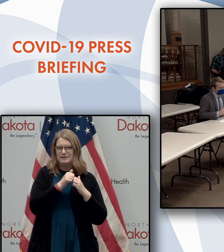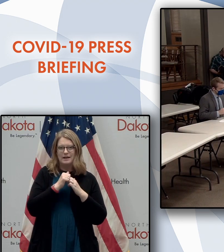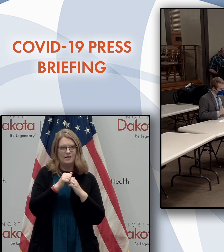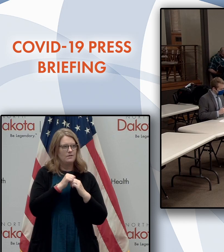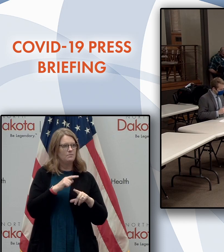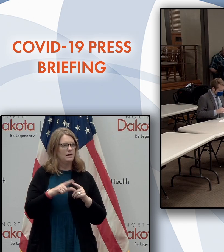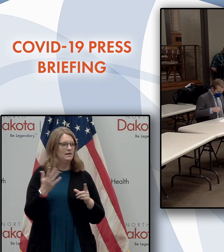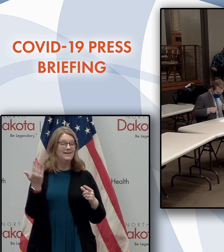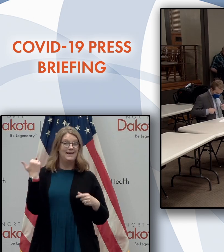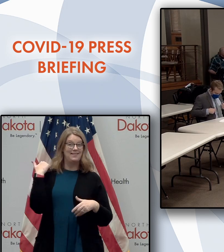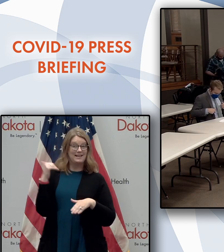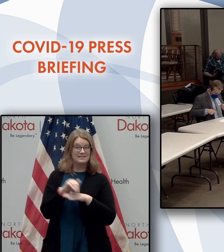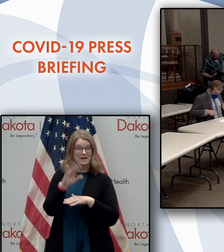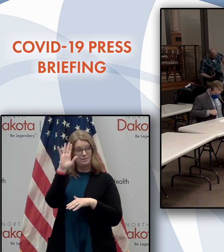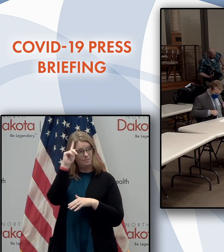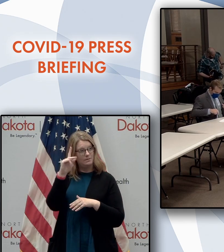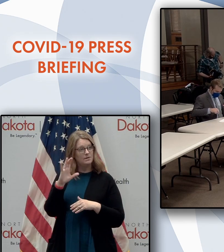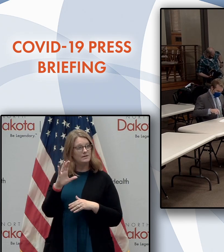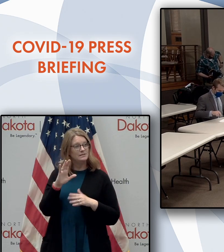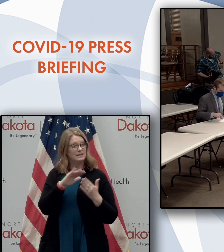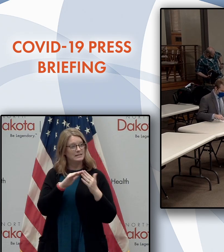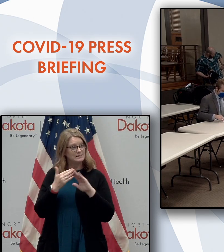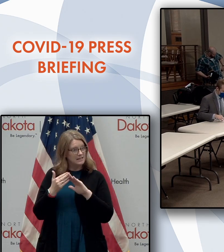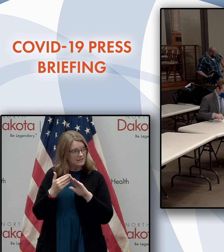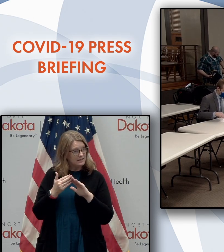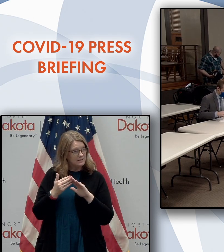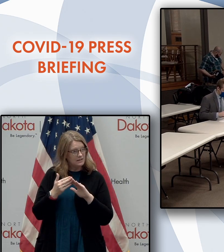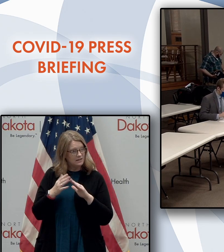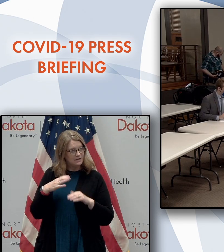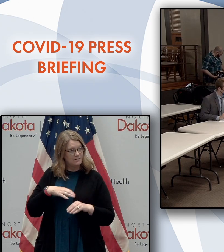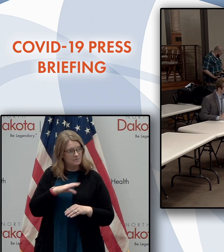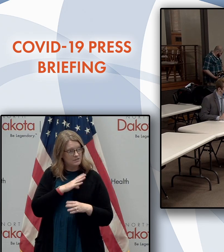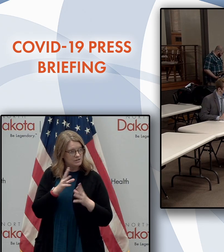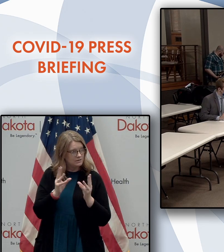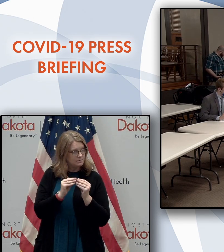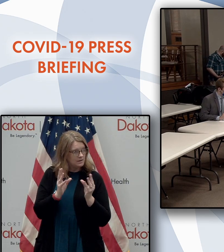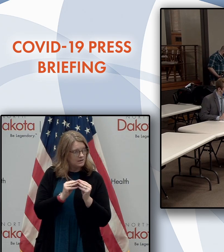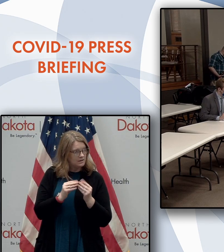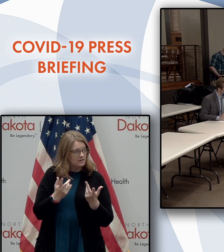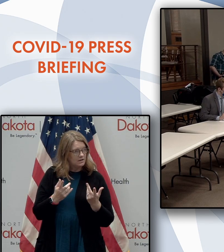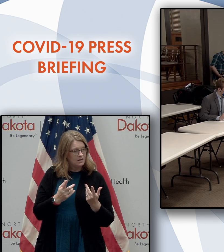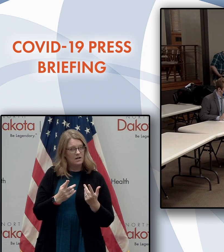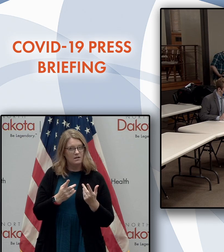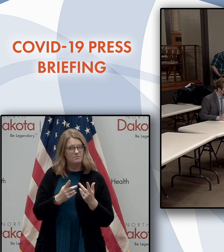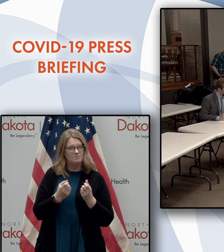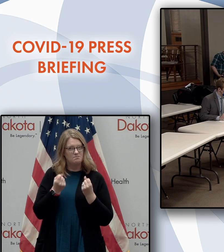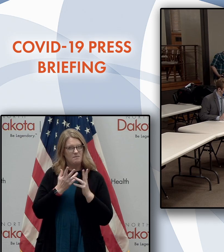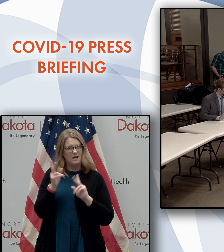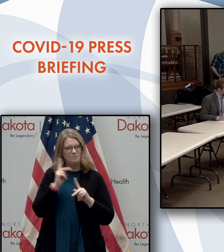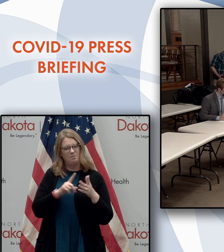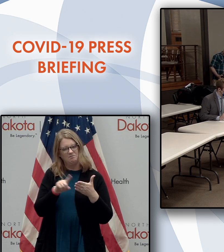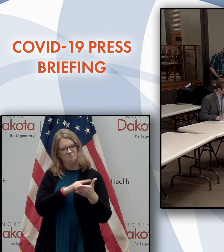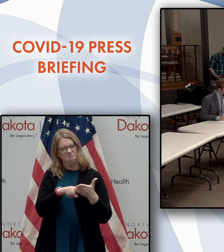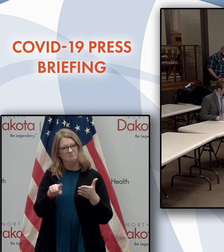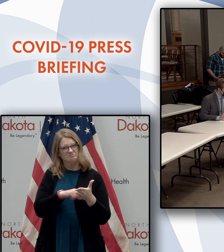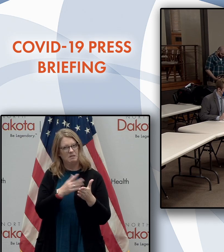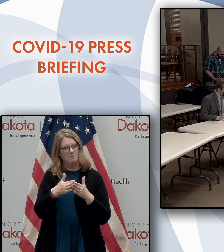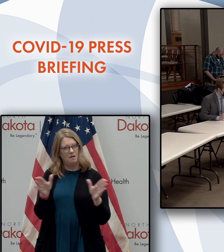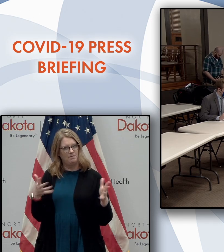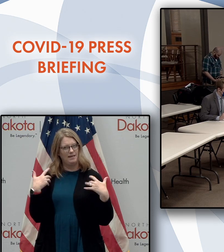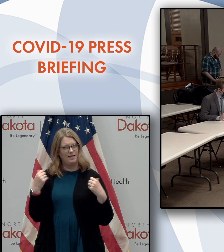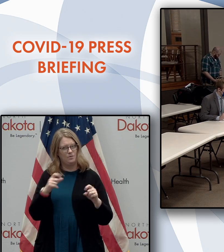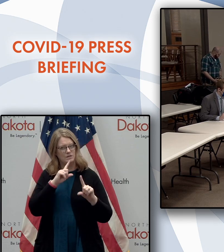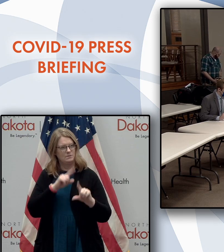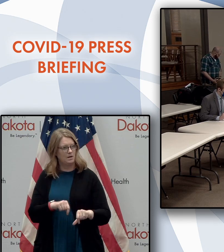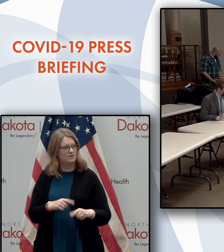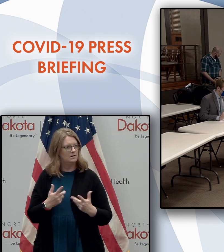last night's Bismarck City Commission meeting, there were allegations of personal attacks amid the public health response to this crisis. There have even